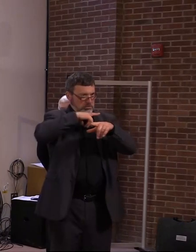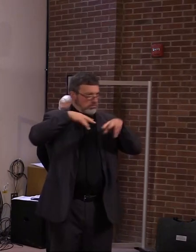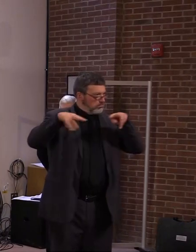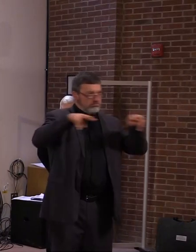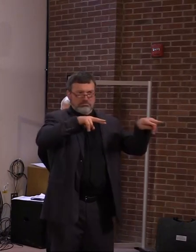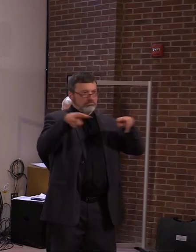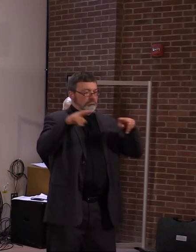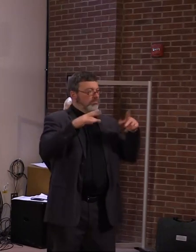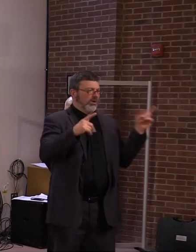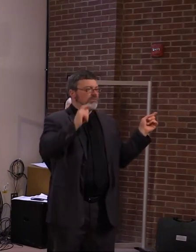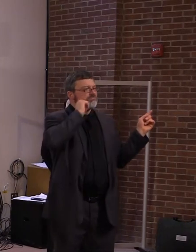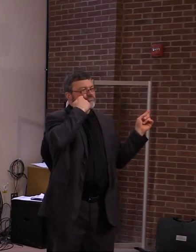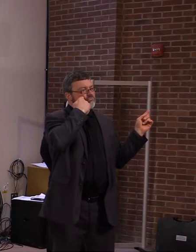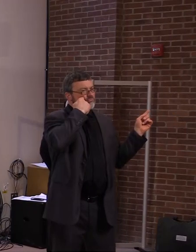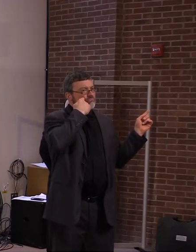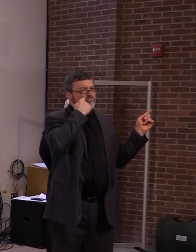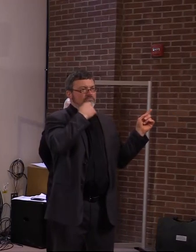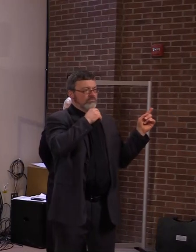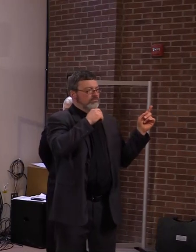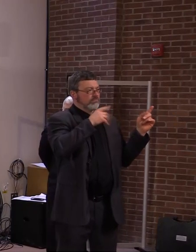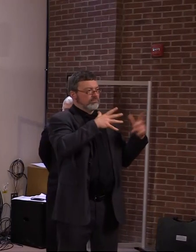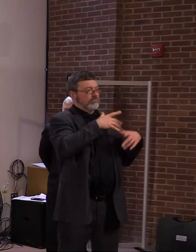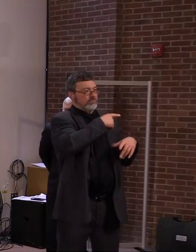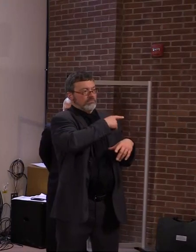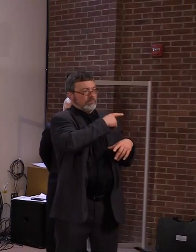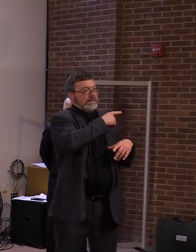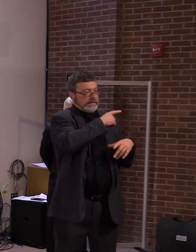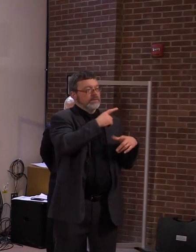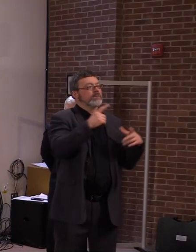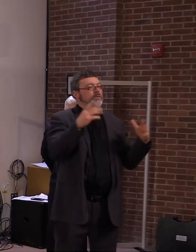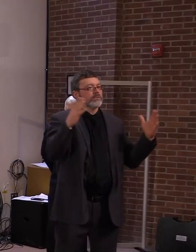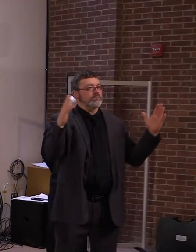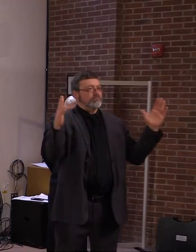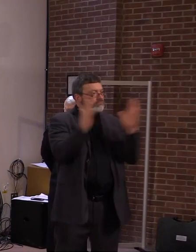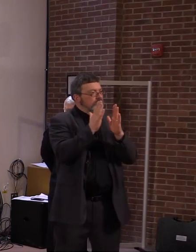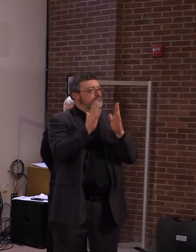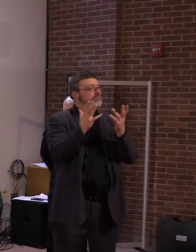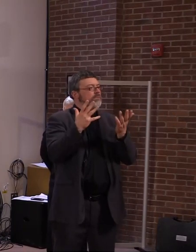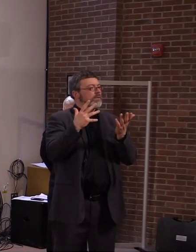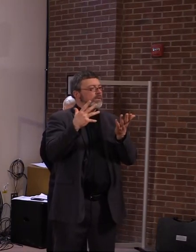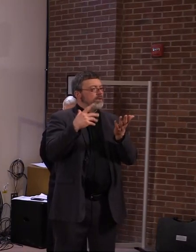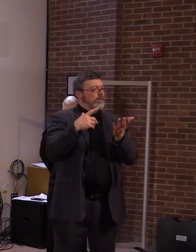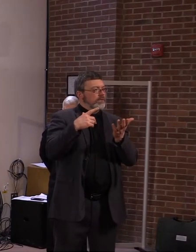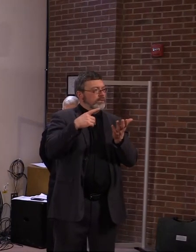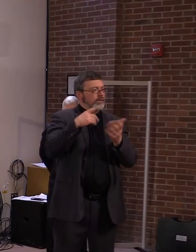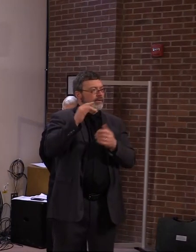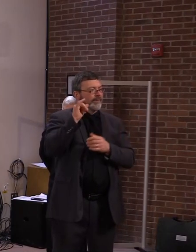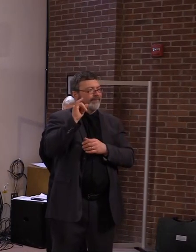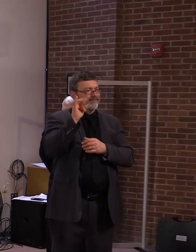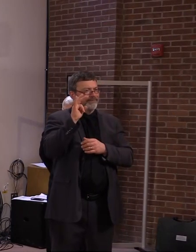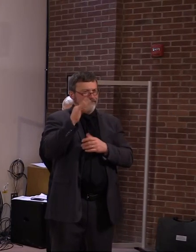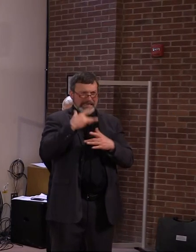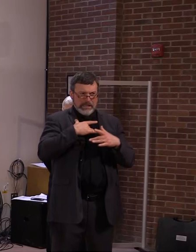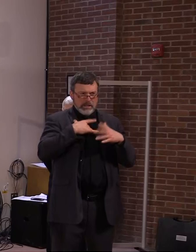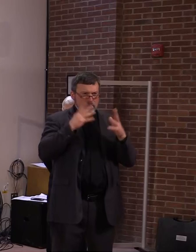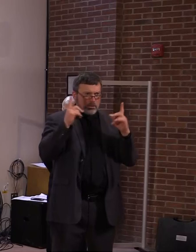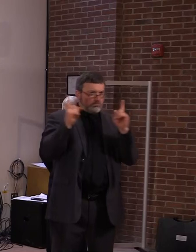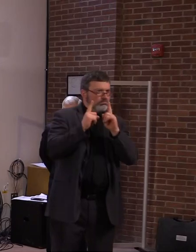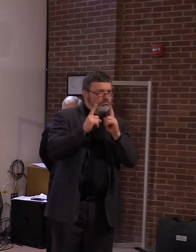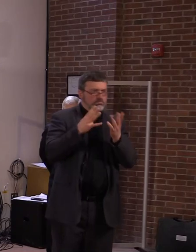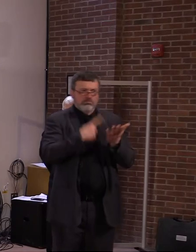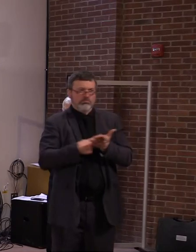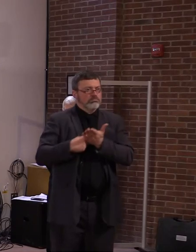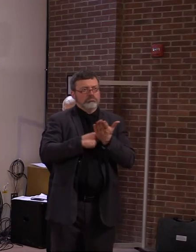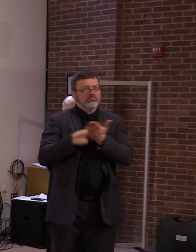unwilling to go toe-to-toe with anyone if he thought it was necessary. But he